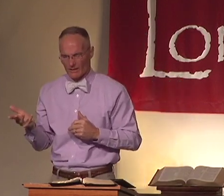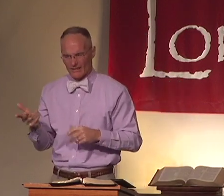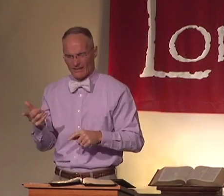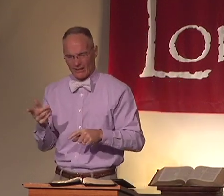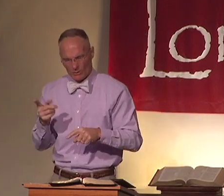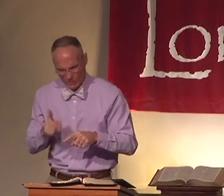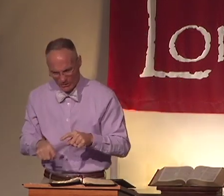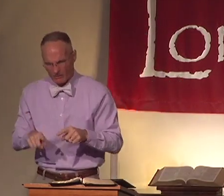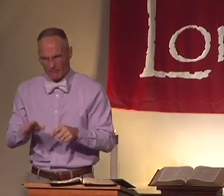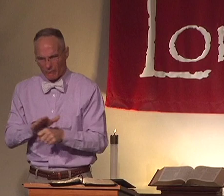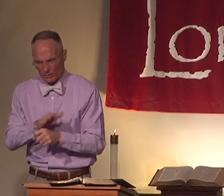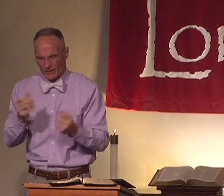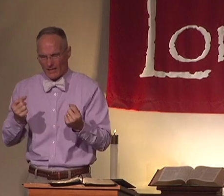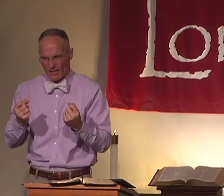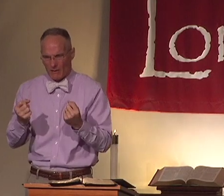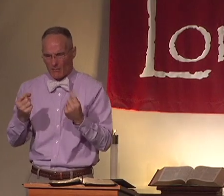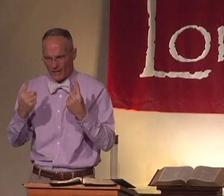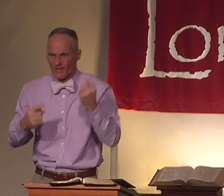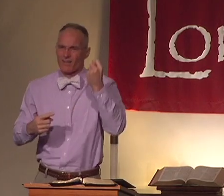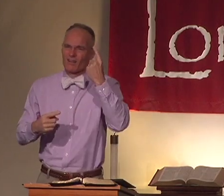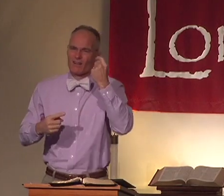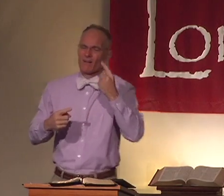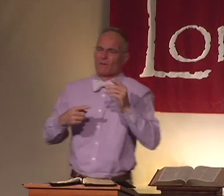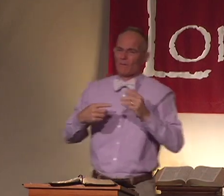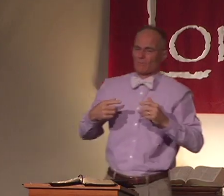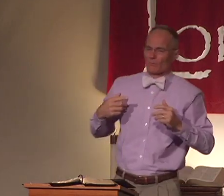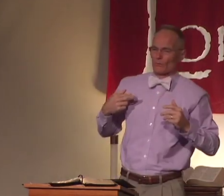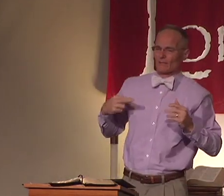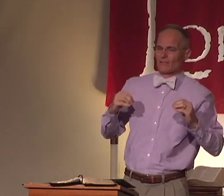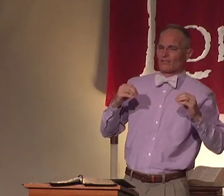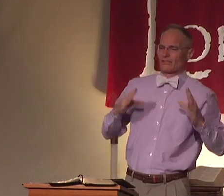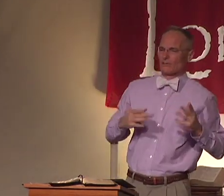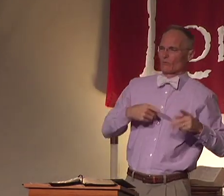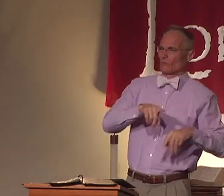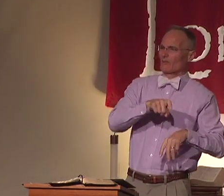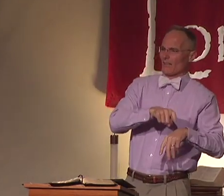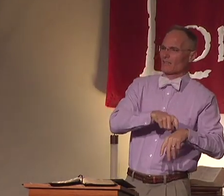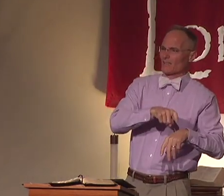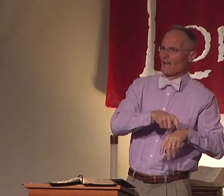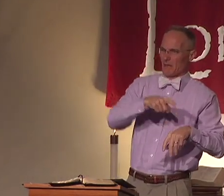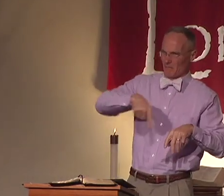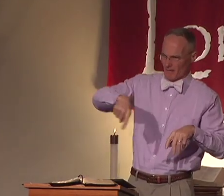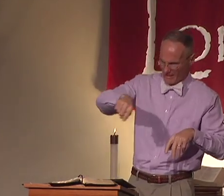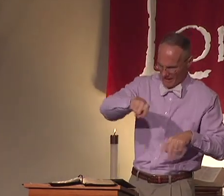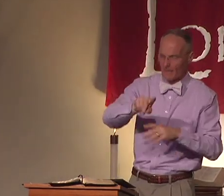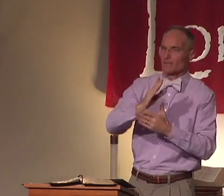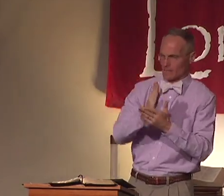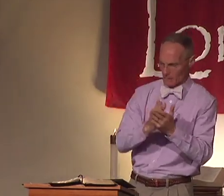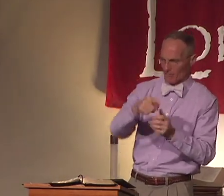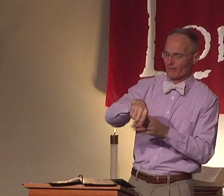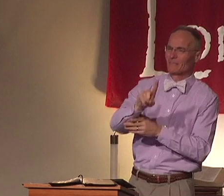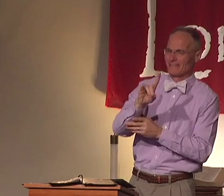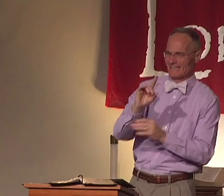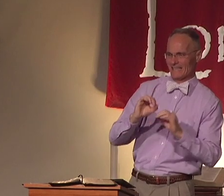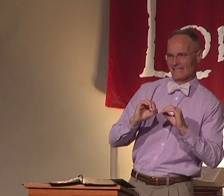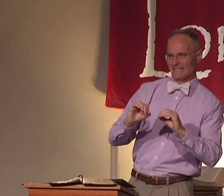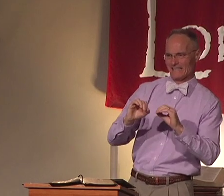comprehend. They couldn't fully understand. The religious leaders at that time, some of them